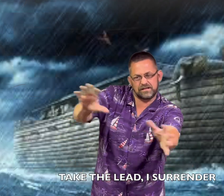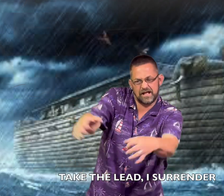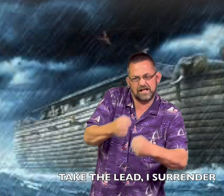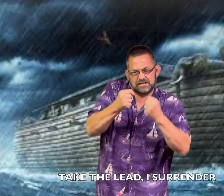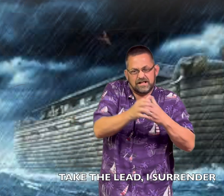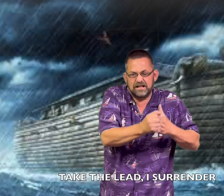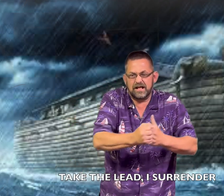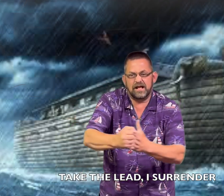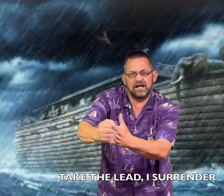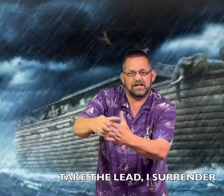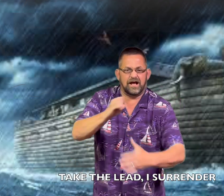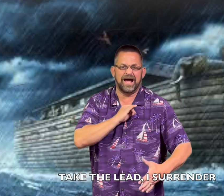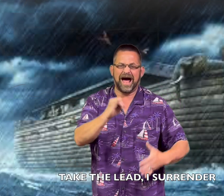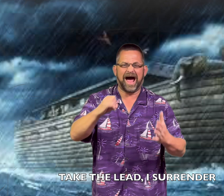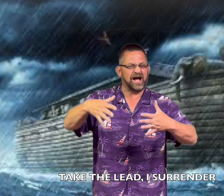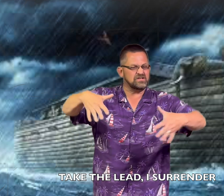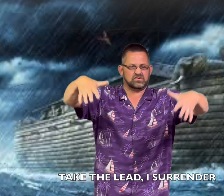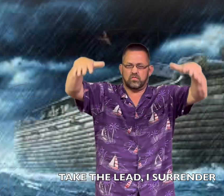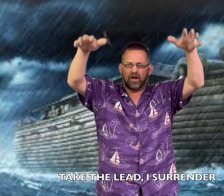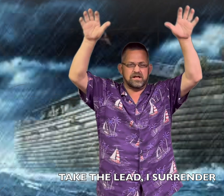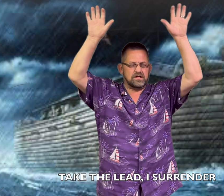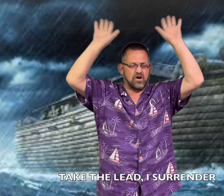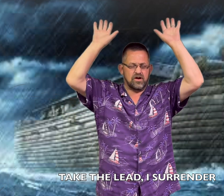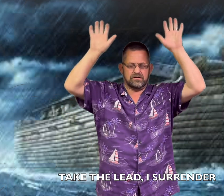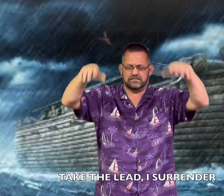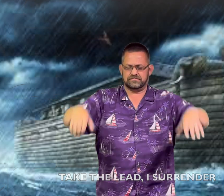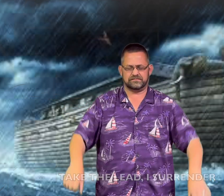the lead Take I surrender